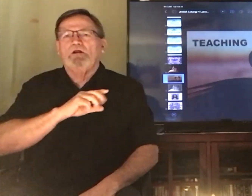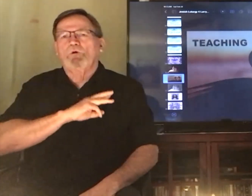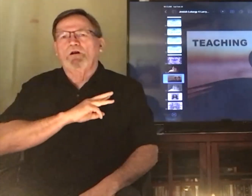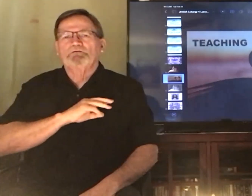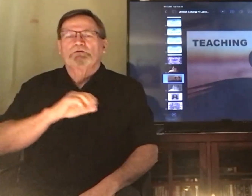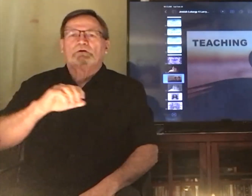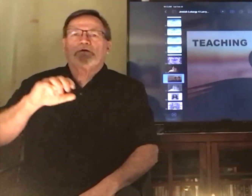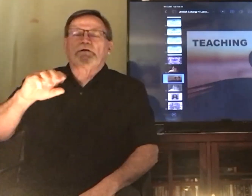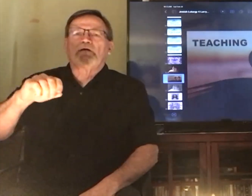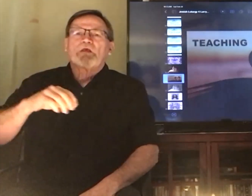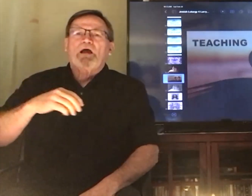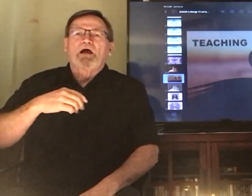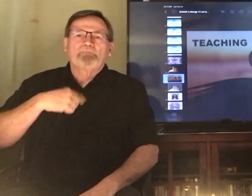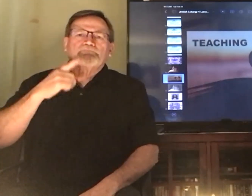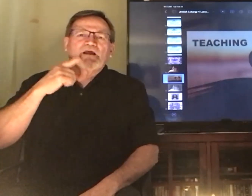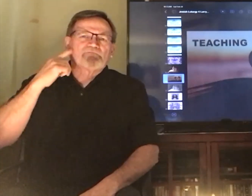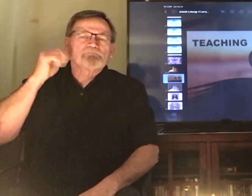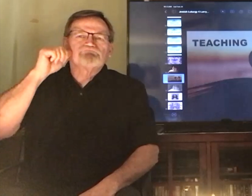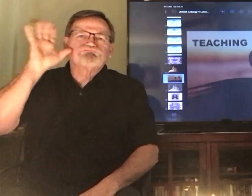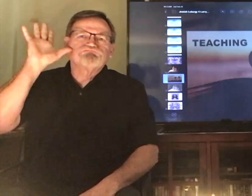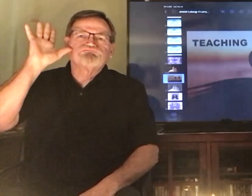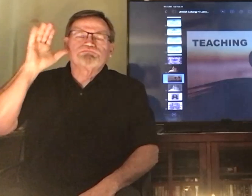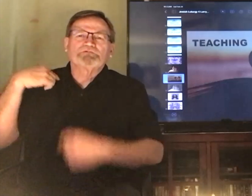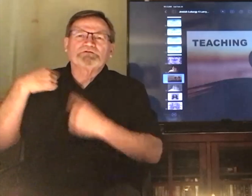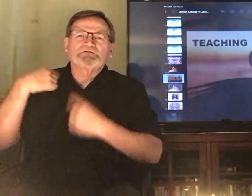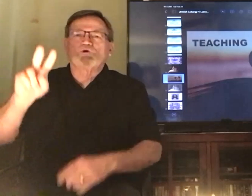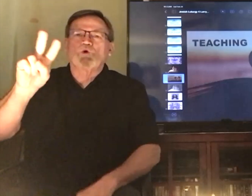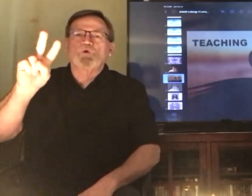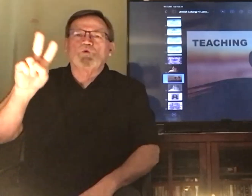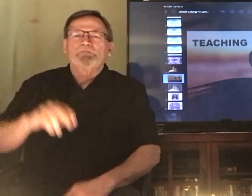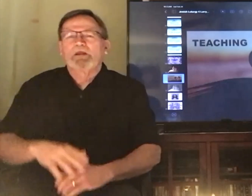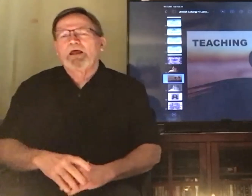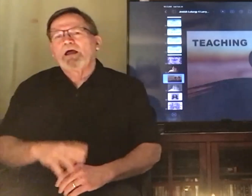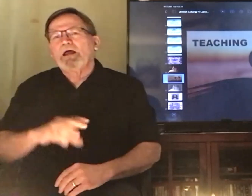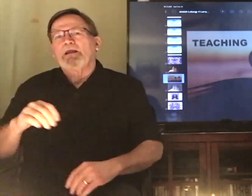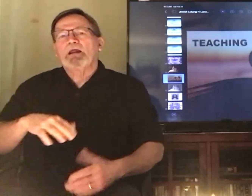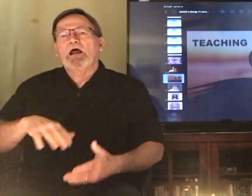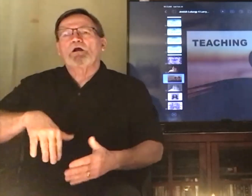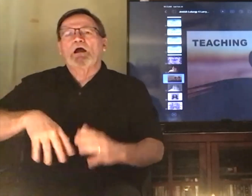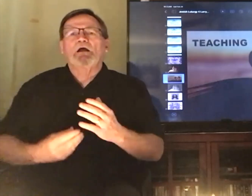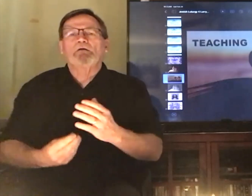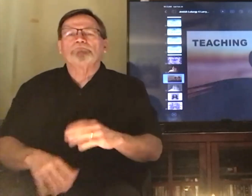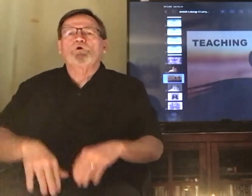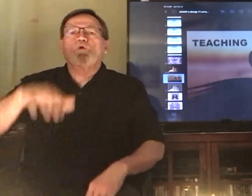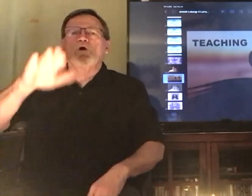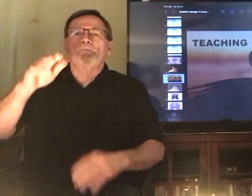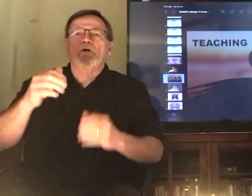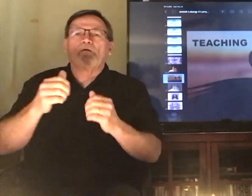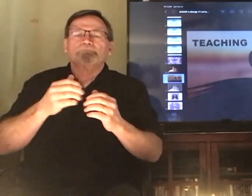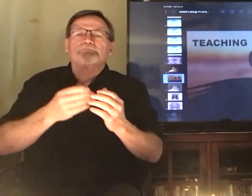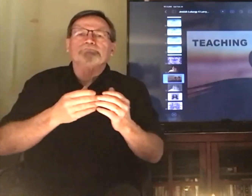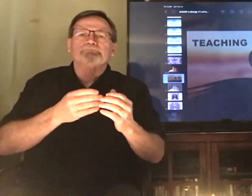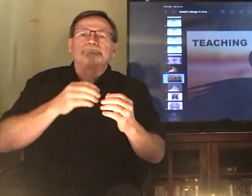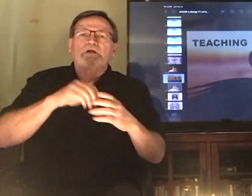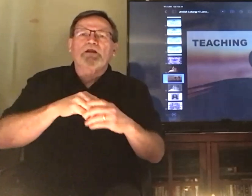Wallace. Yes. I'm still thing to know about and Mark. I grew up. He is here. He's going to